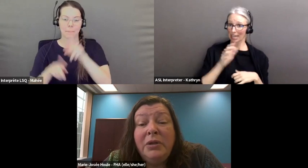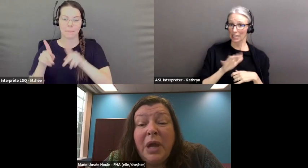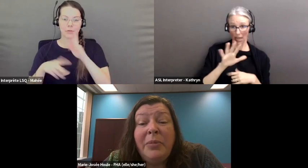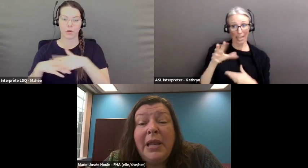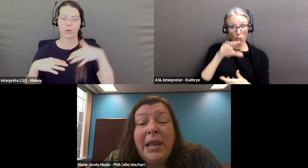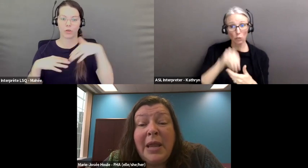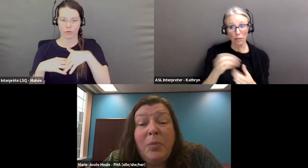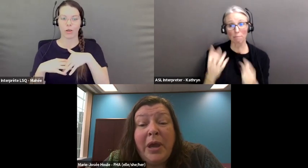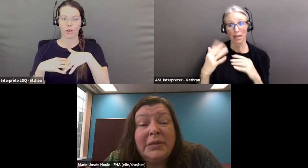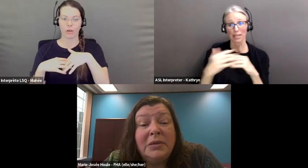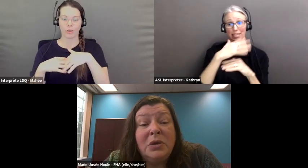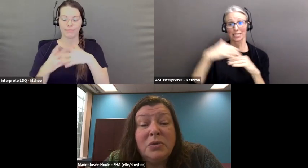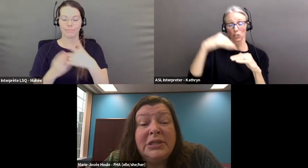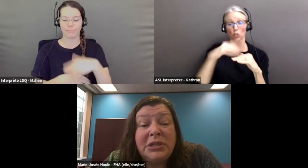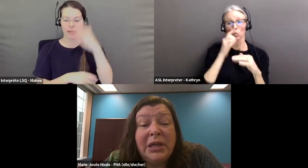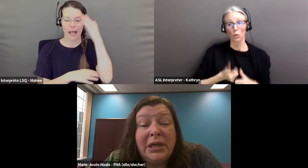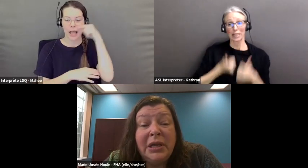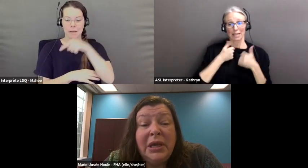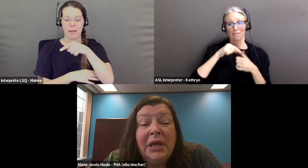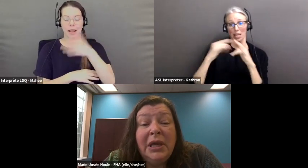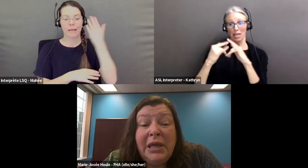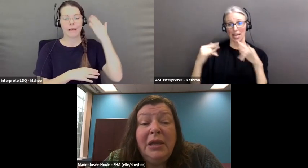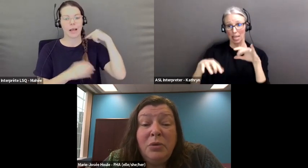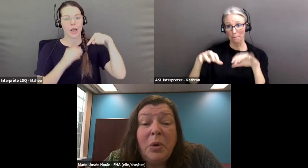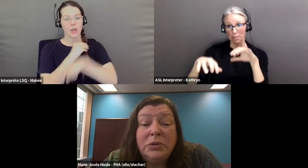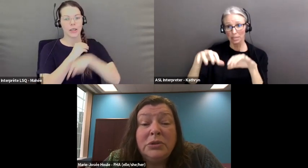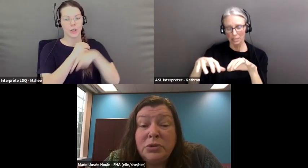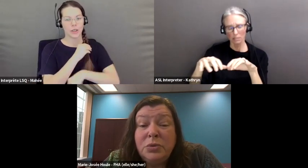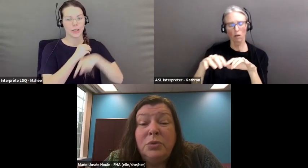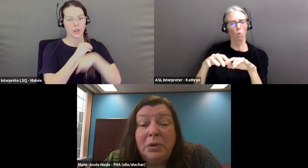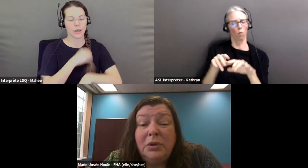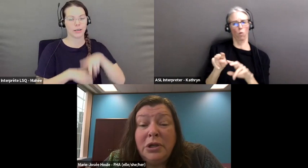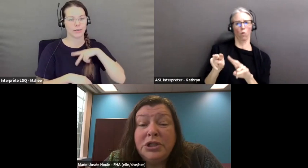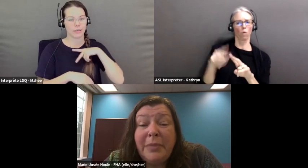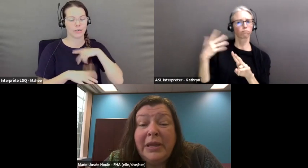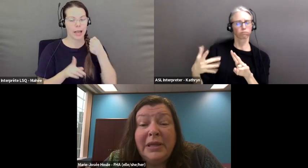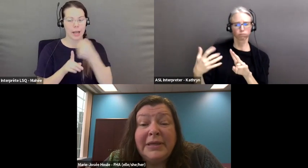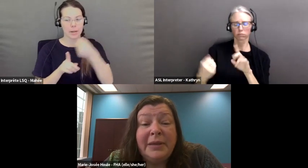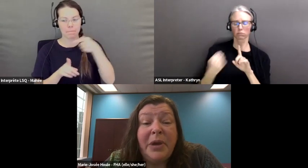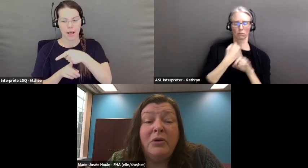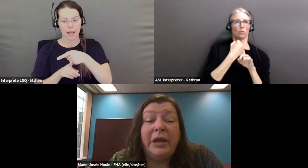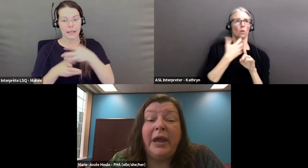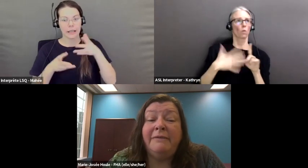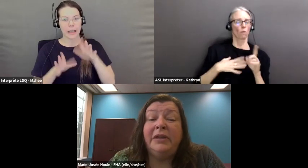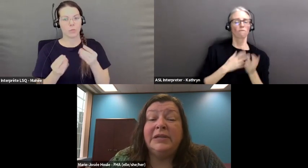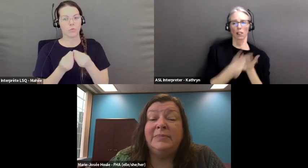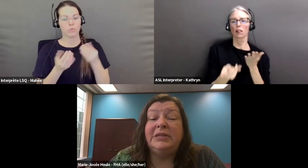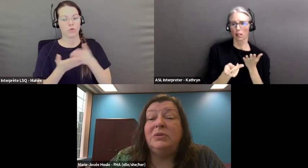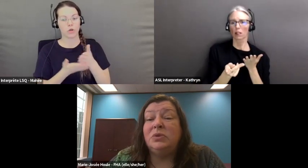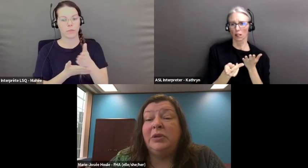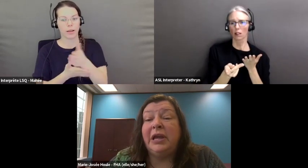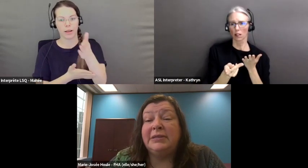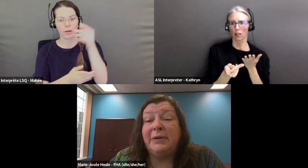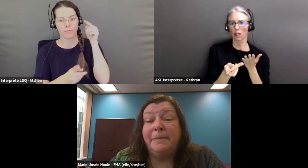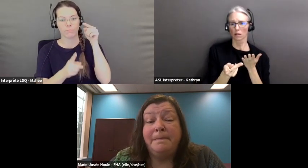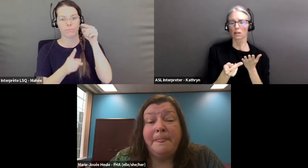campements, nous rappelle l'impact de nos échecs et nous montre tout le chemin qu'il reste à parcourir afin de respecter